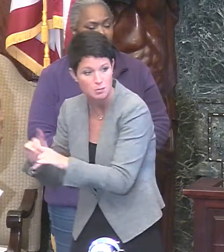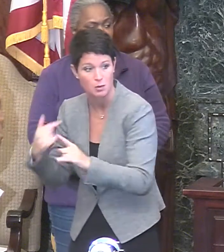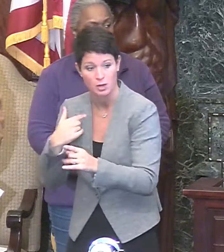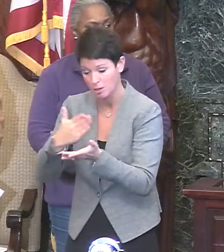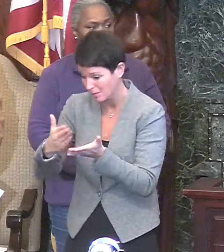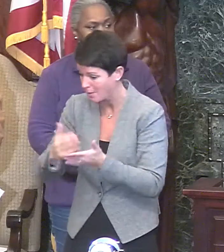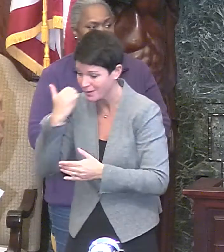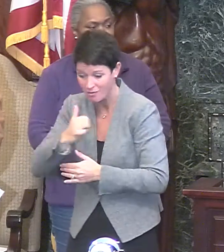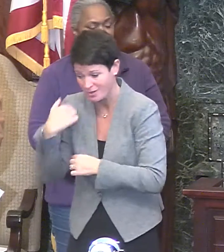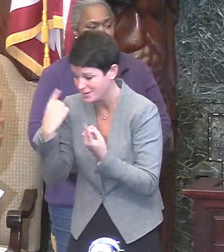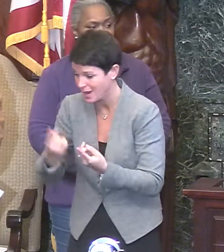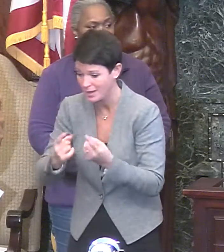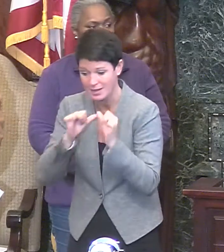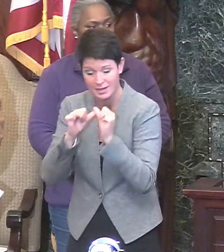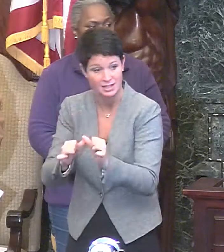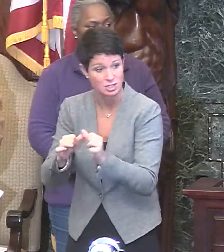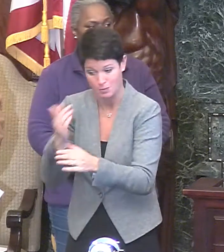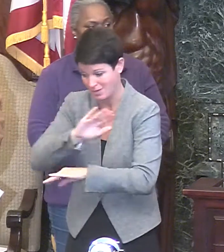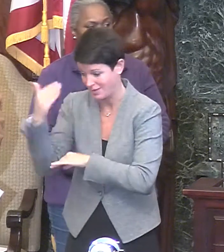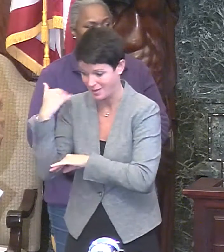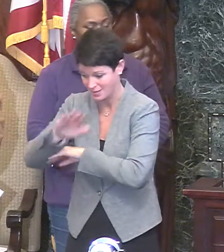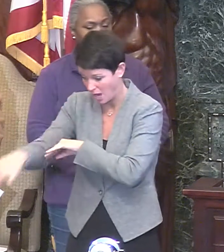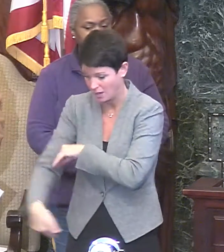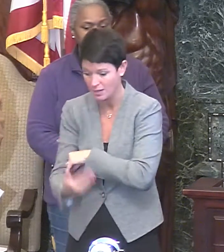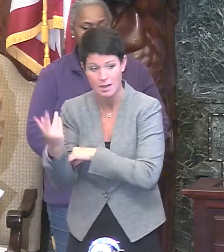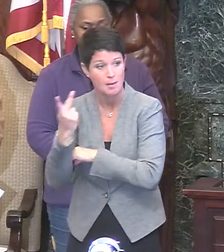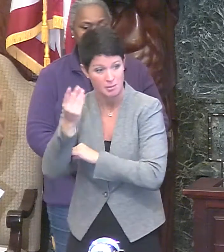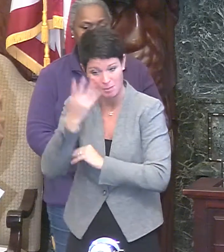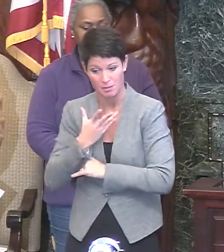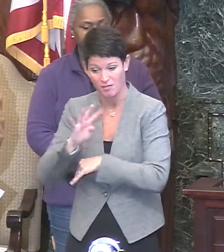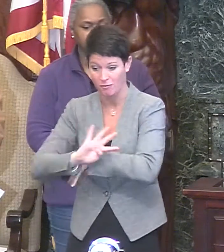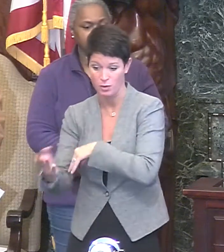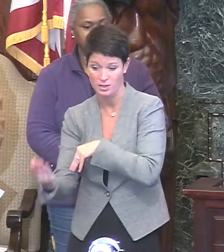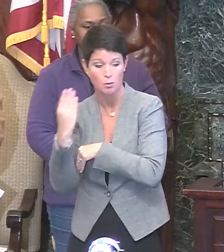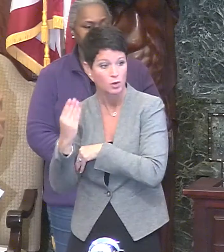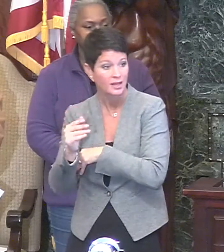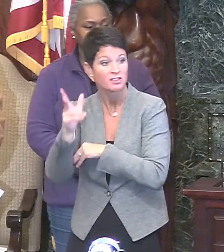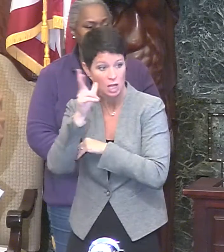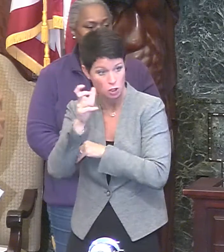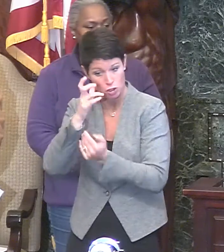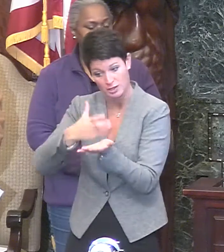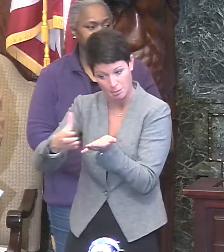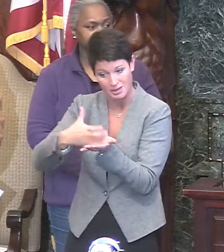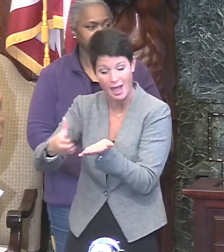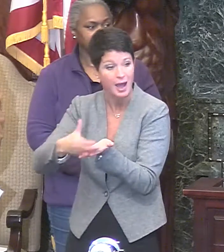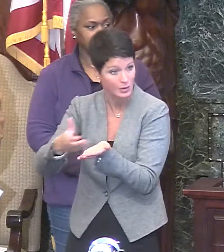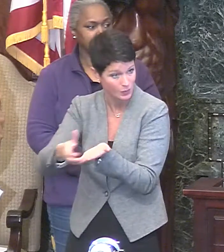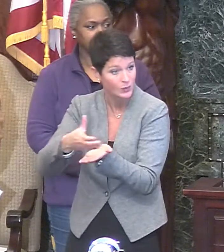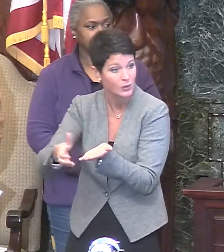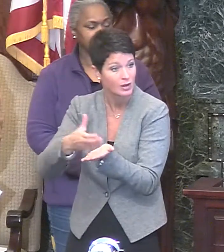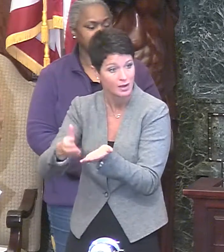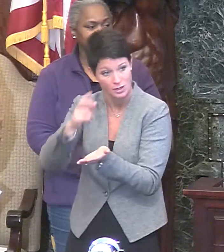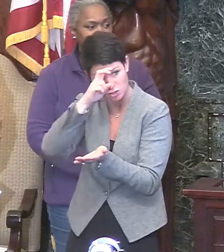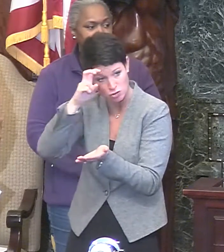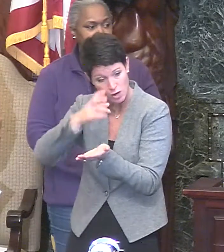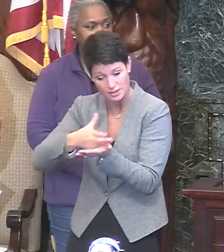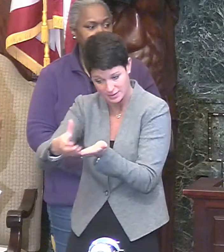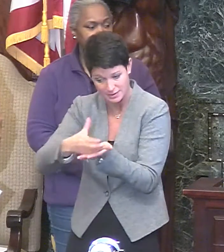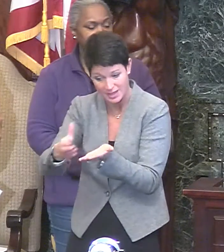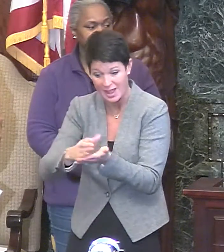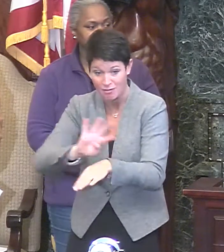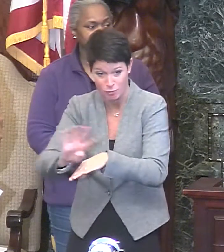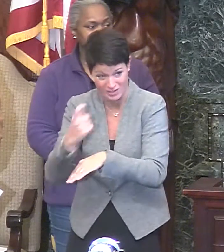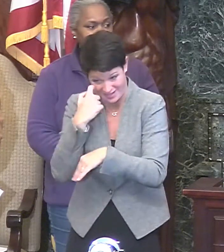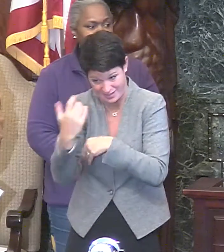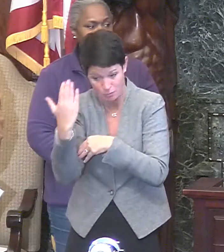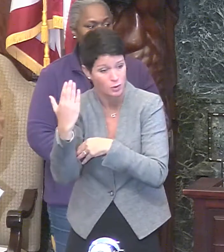day. Continuing last night, people were telling me at 4 o'clock in the morning there were plows and trucks moving snow at 4